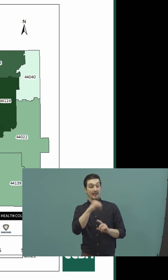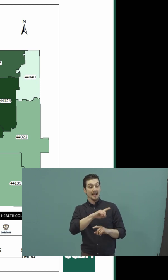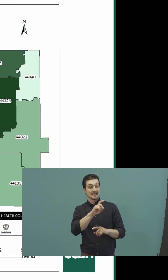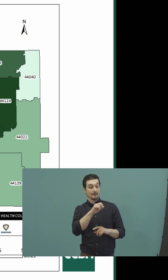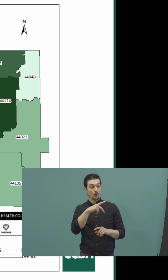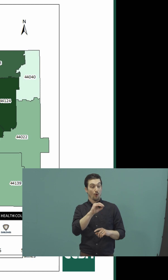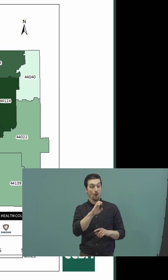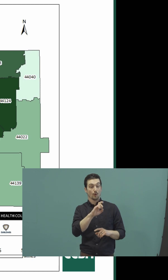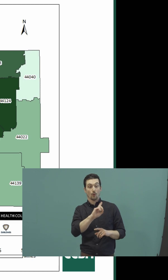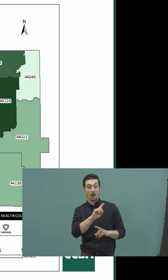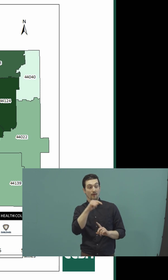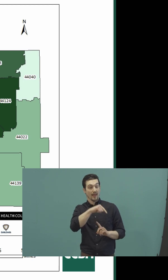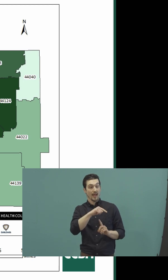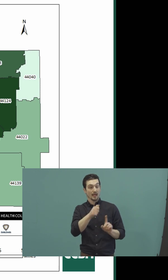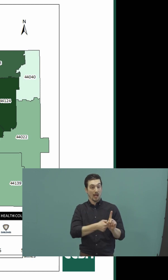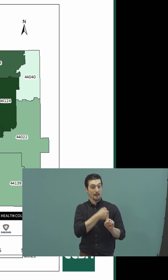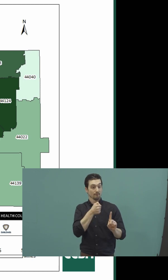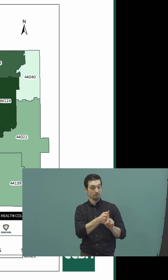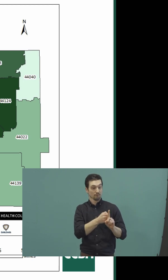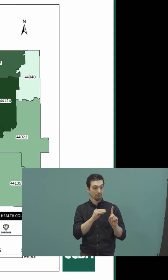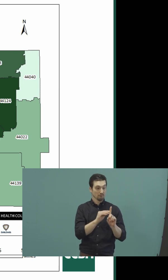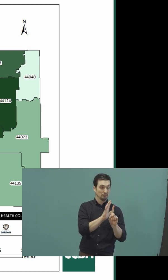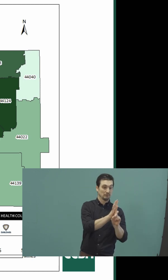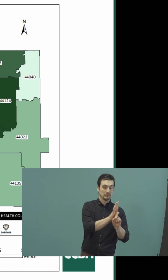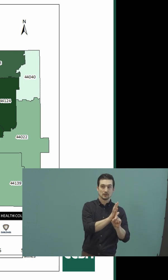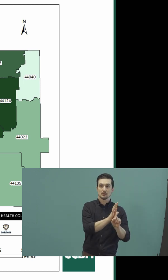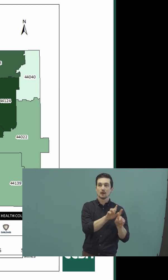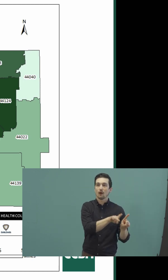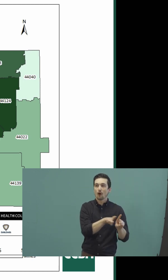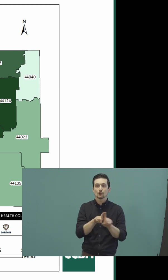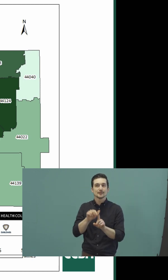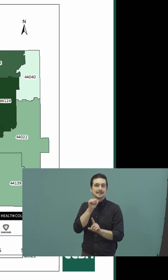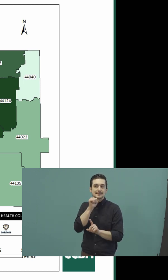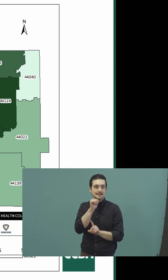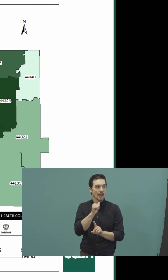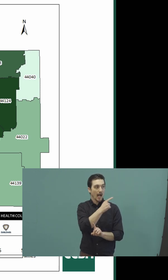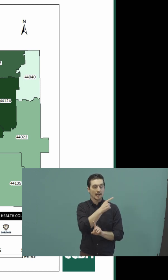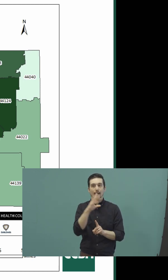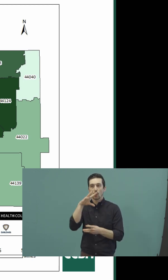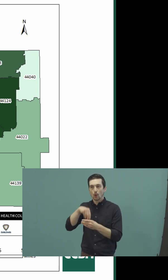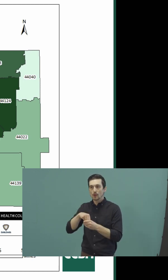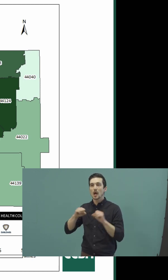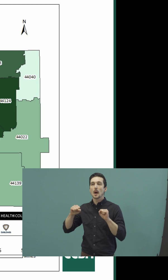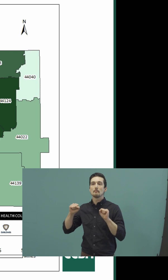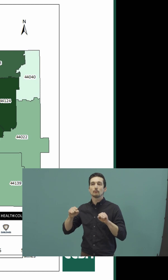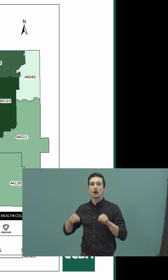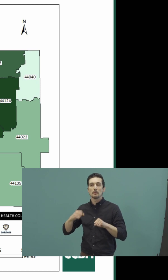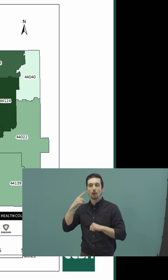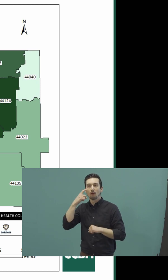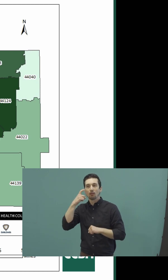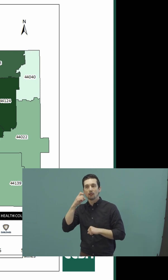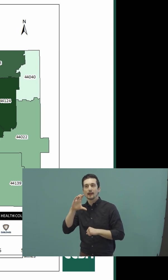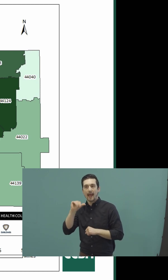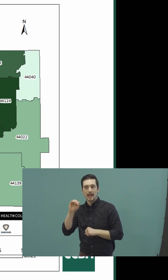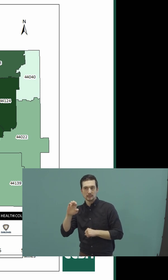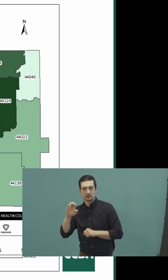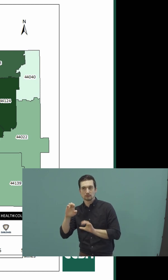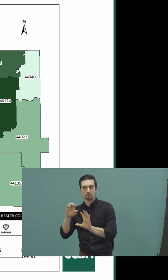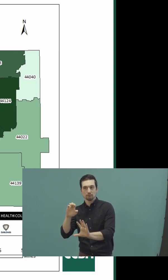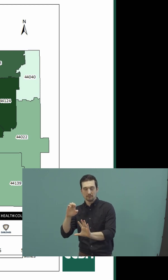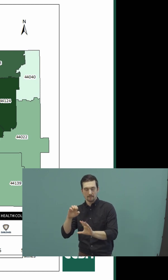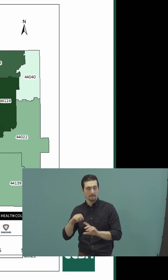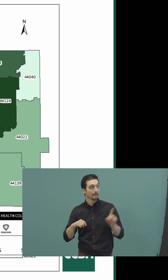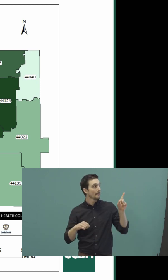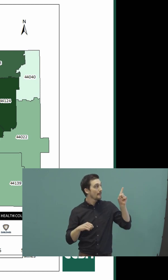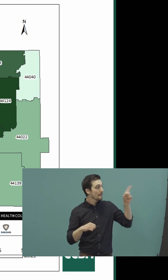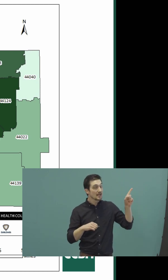This also does not include probable cases. So it's important to understand this includes